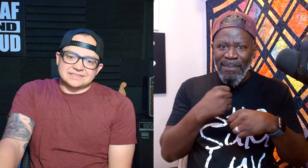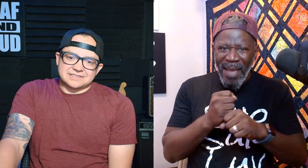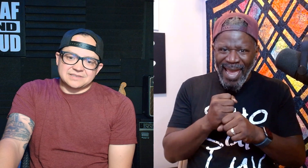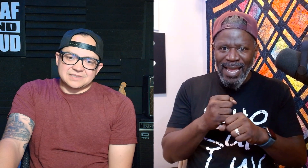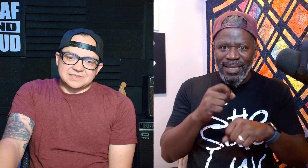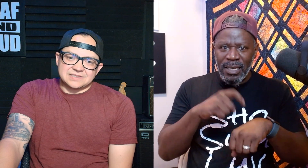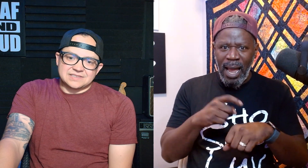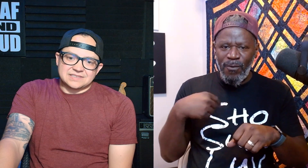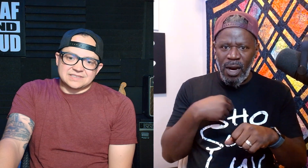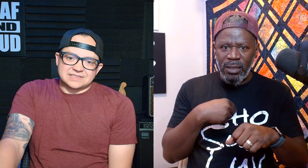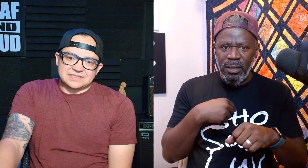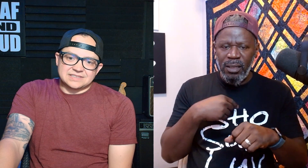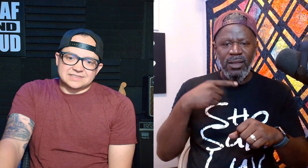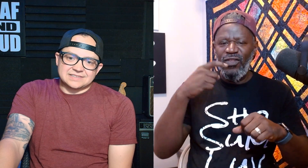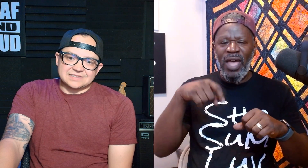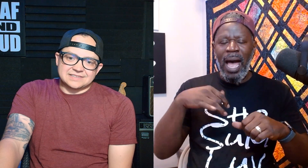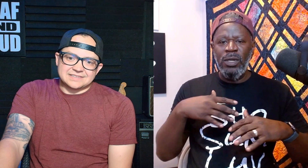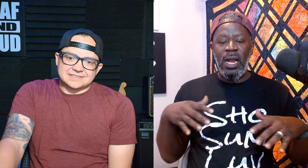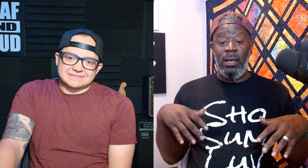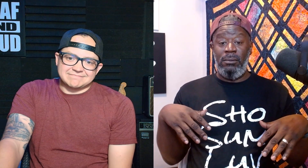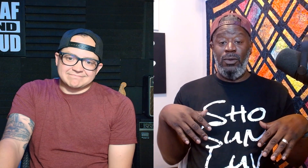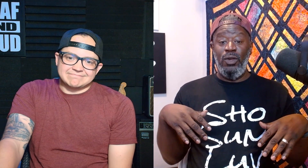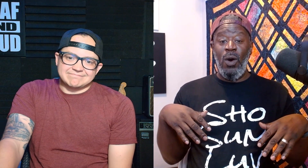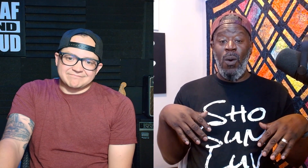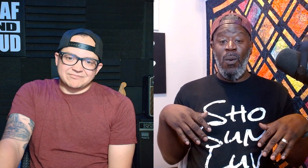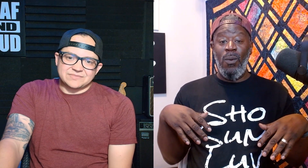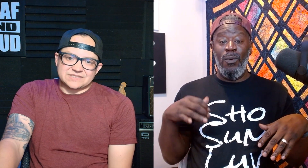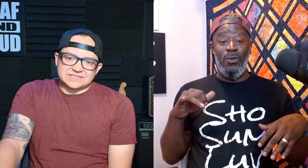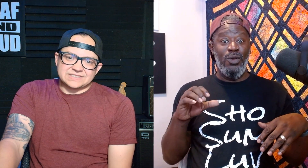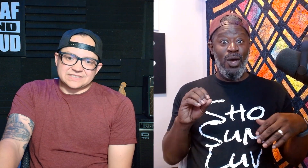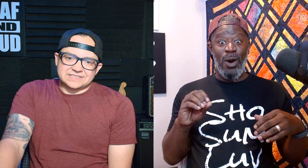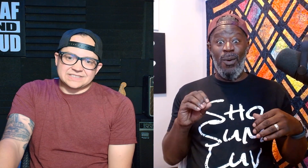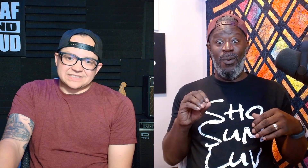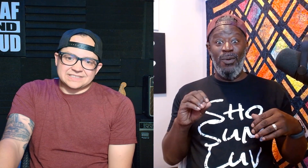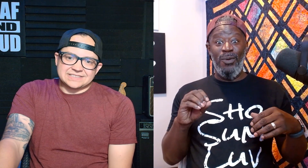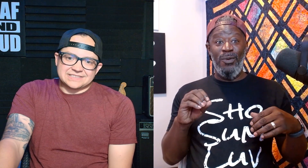But he made the time for us. That was like, yo,